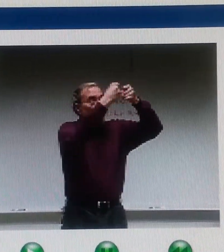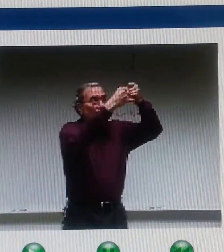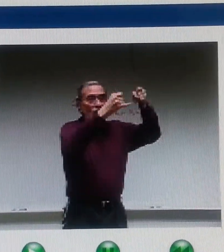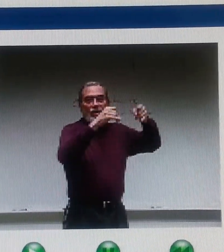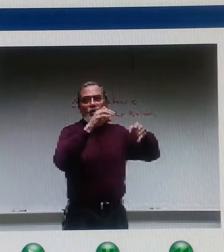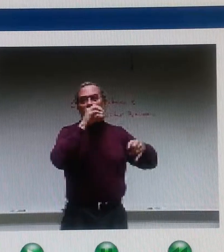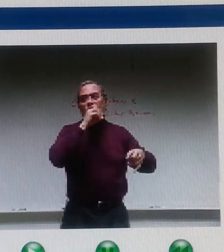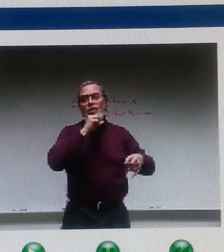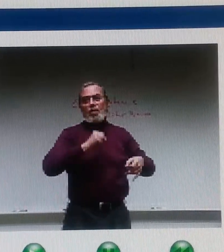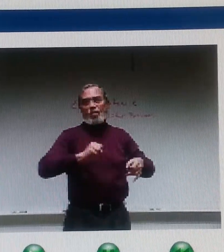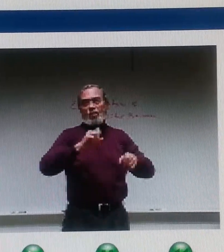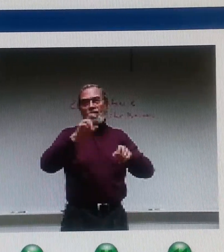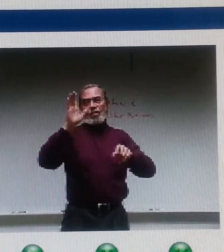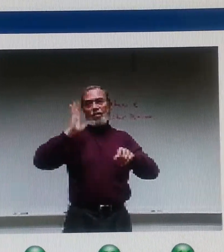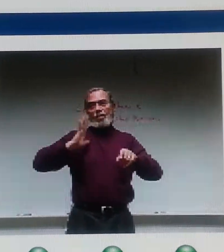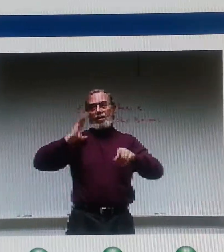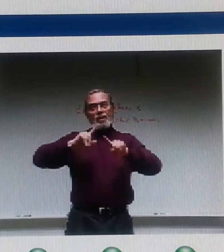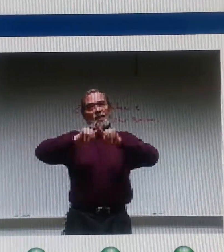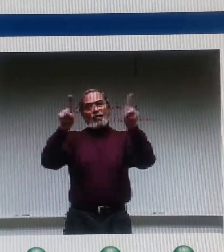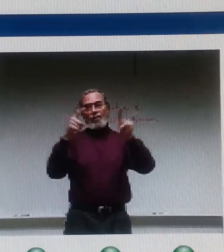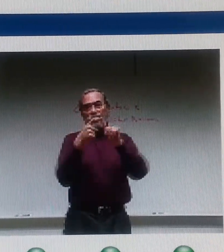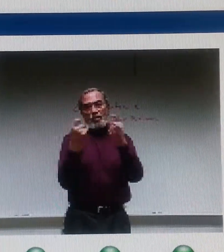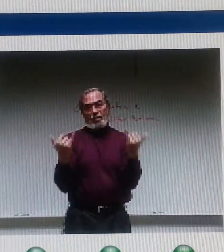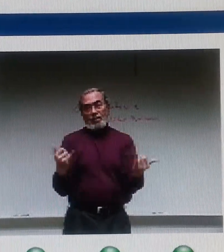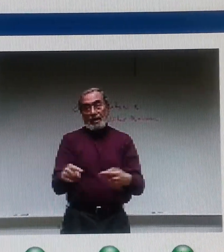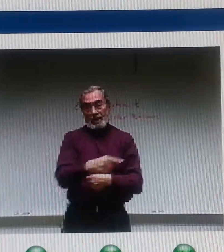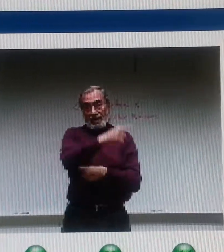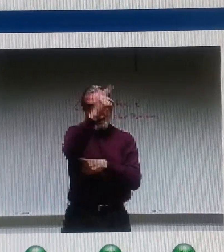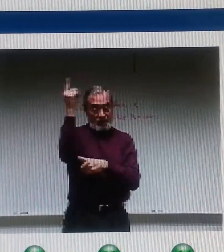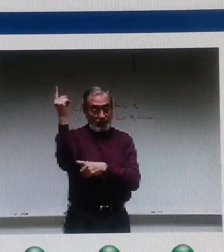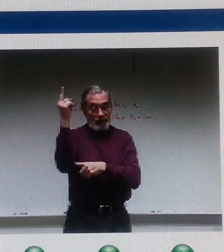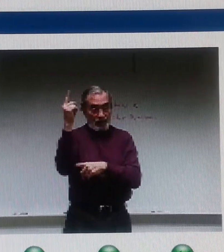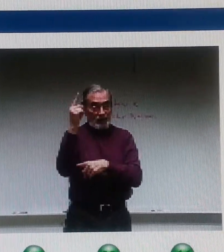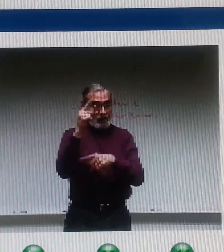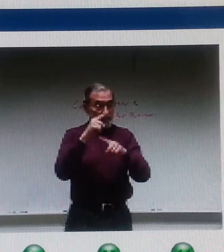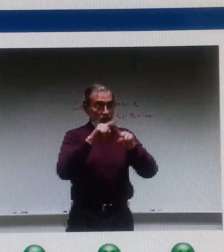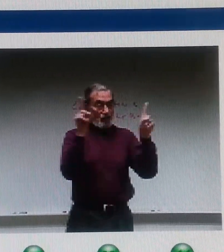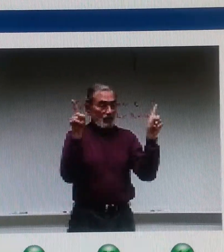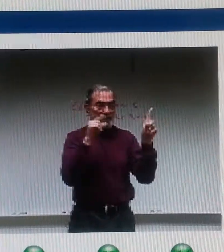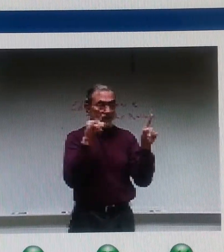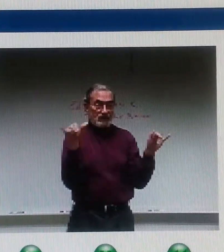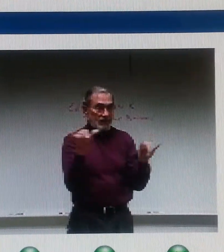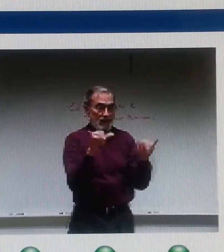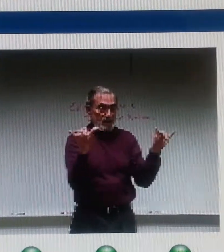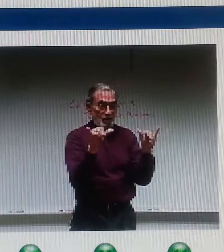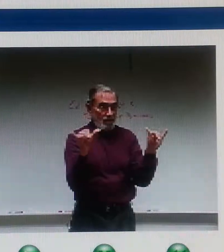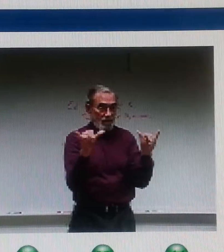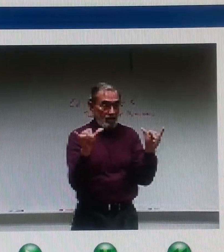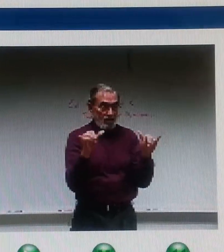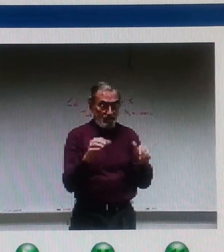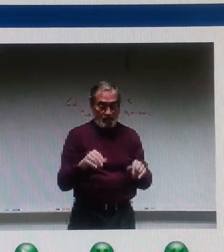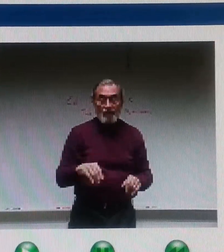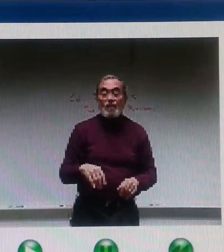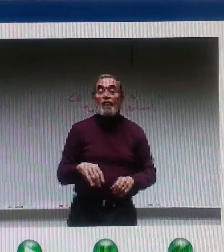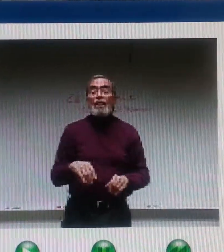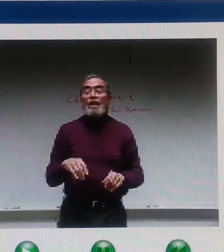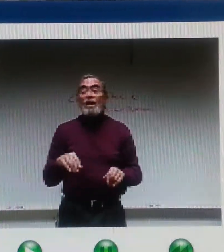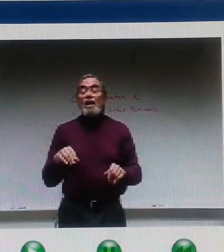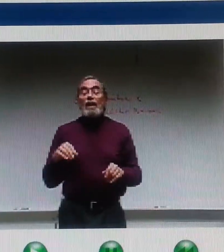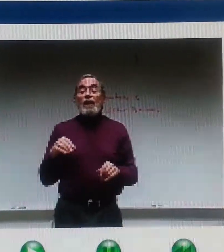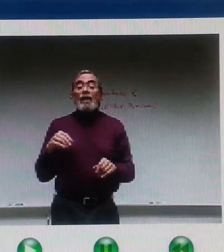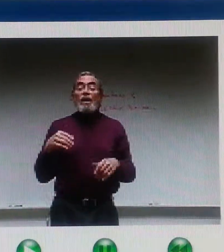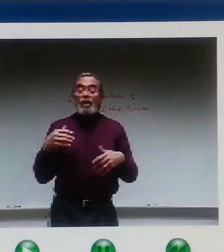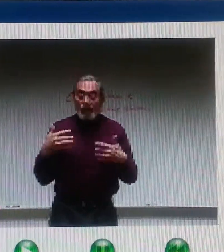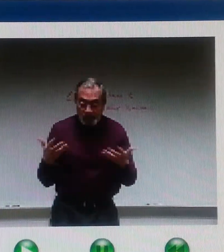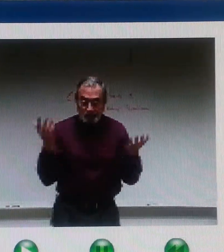So electrical cords were really old. A long time ago, the cords were different from now. It's not the same as it is